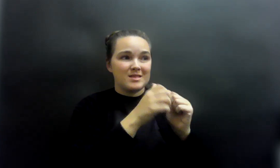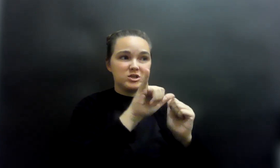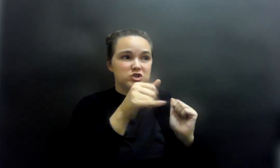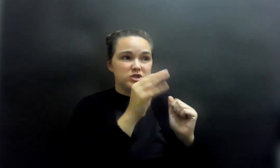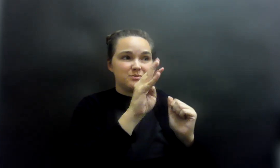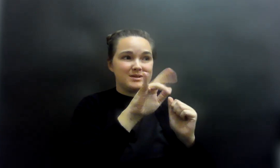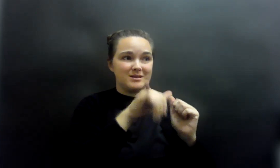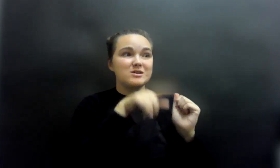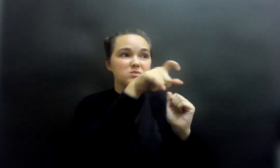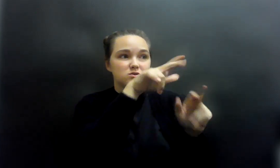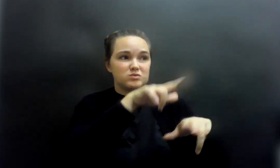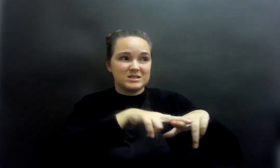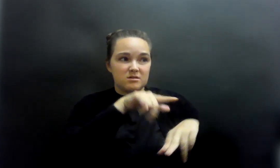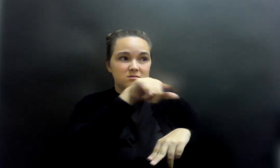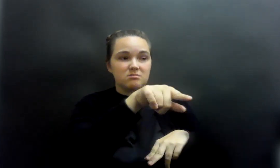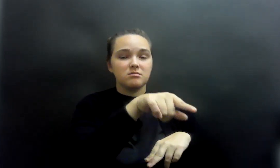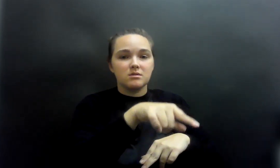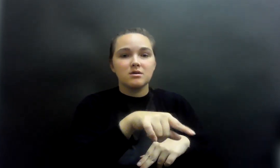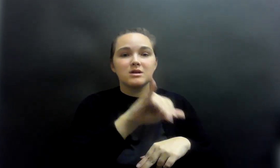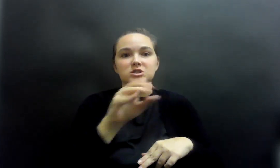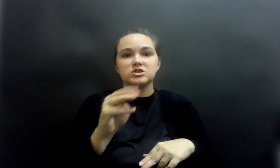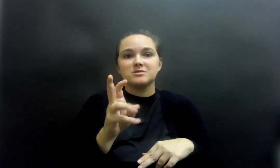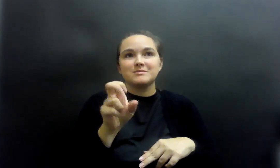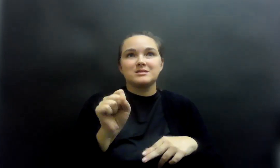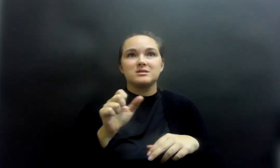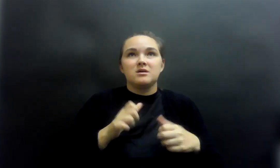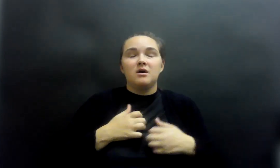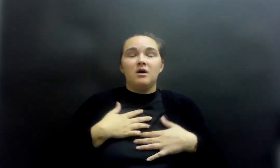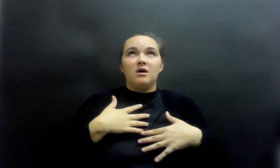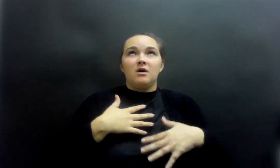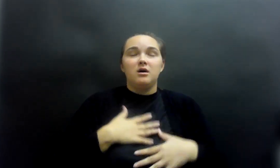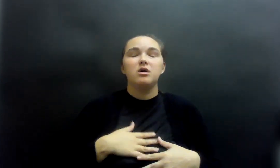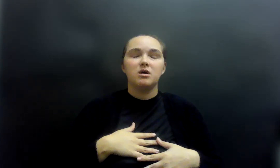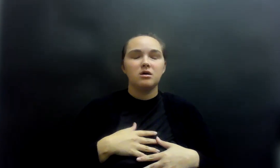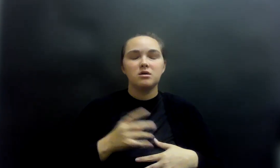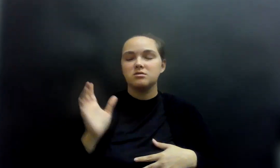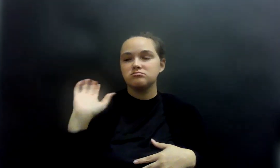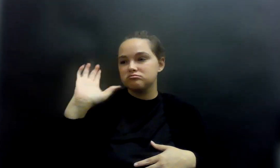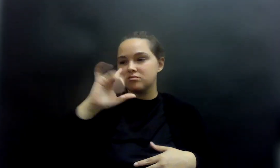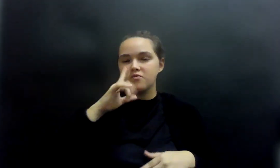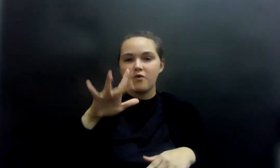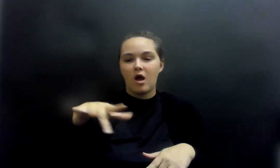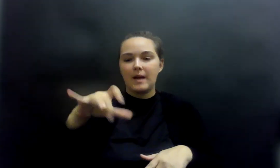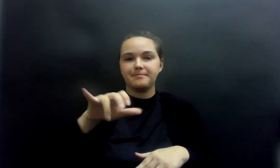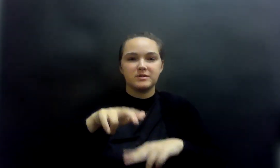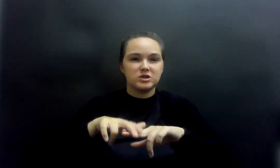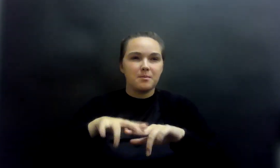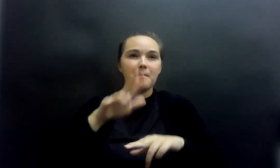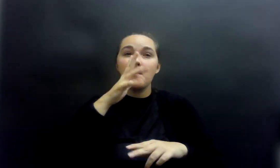sit down. James sighed and started looking for an empty chair when his mom patted his shoulder. Maybe